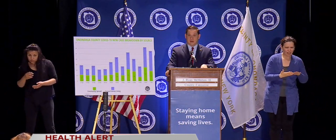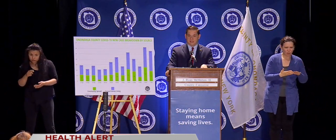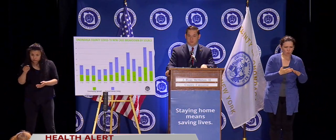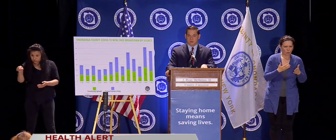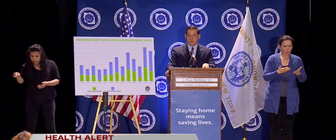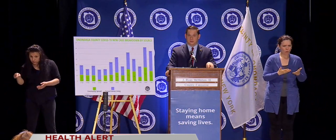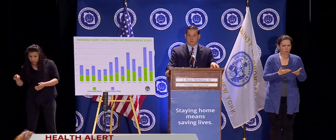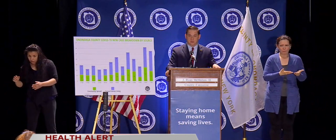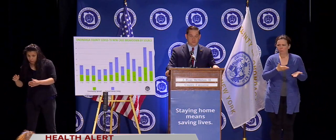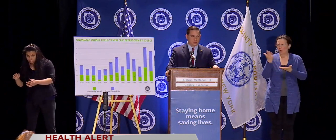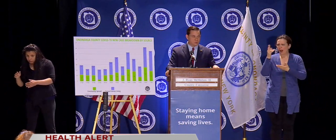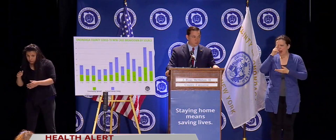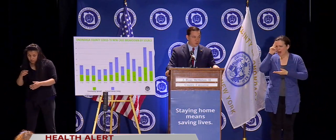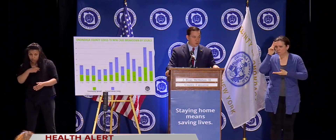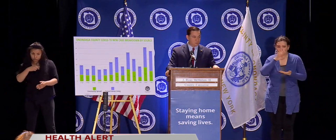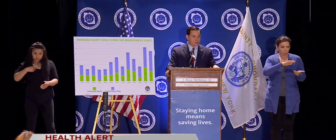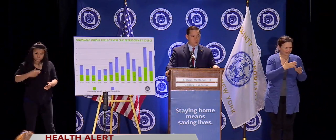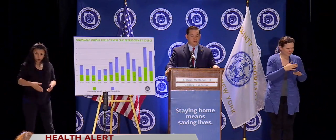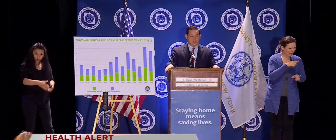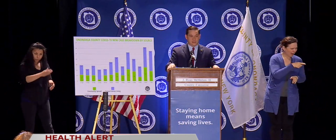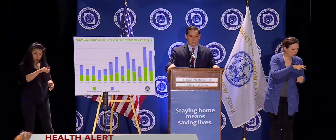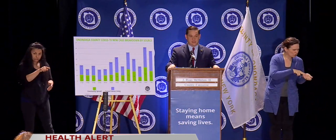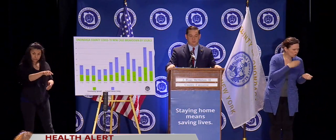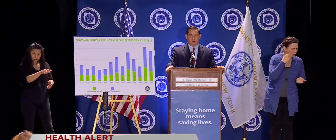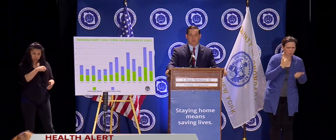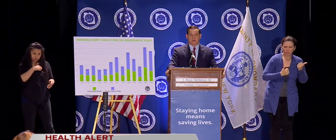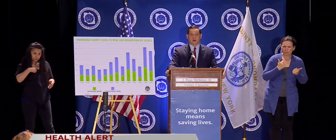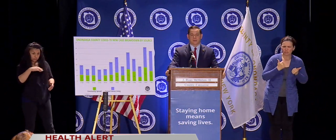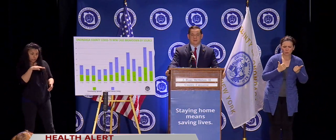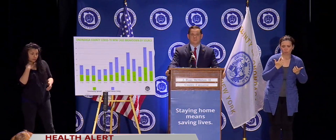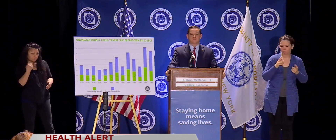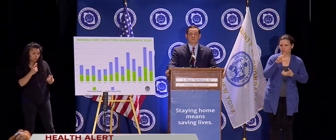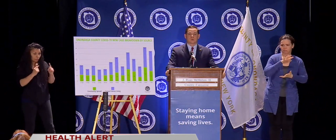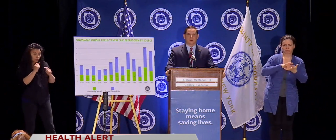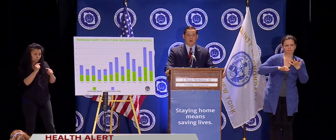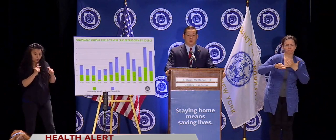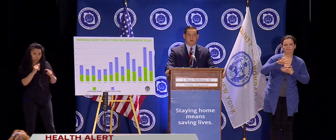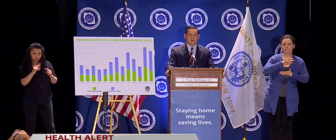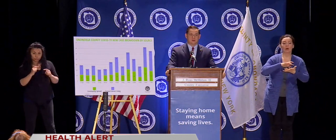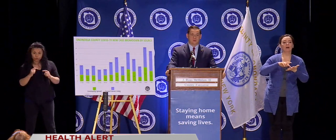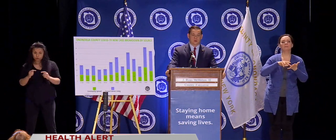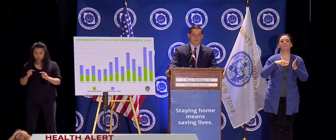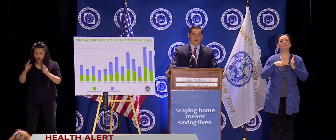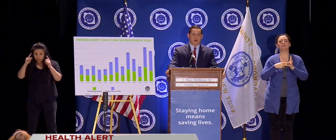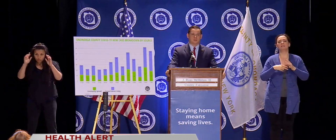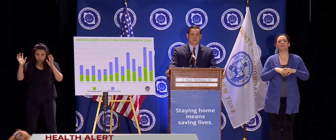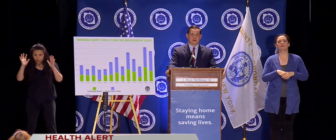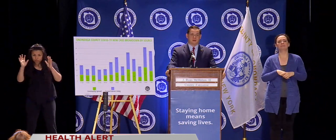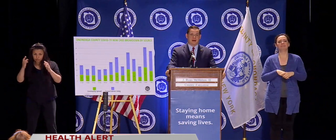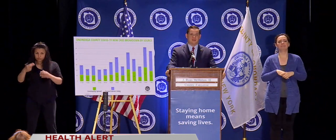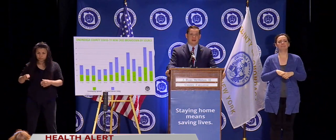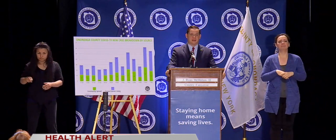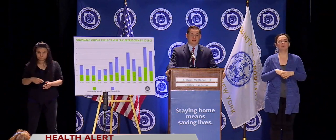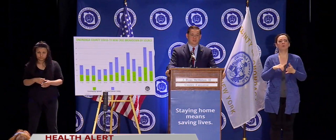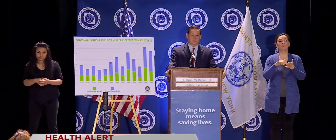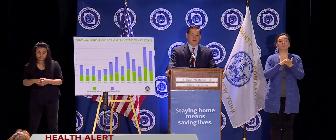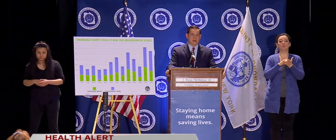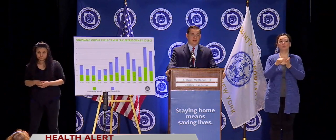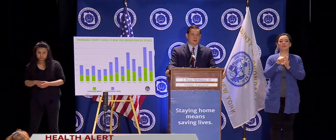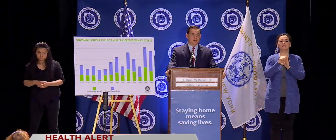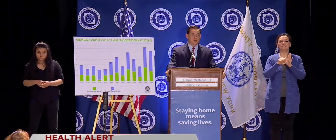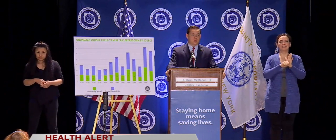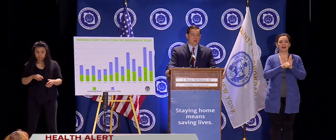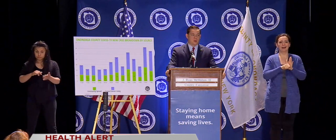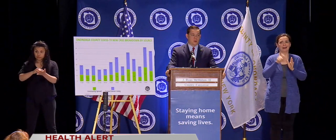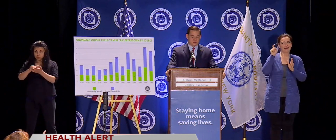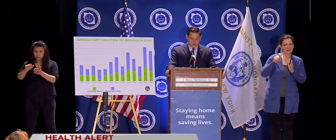went to the hospital and the nursing home was your home, you died in the hospital, what that all meant. New York State updated a lot of that yesterday